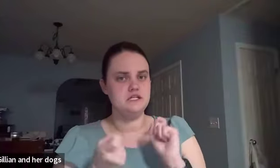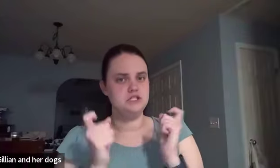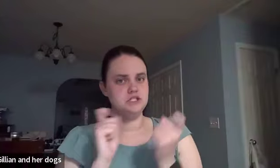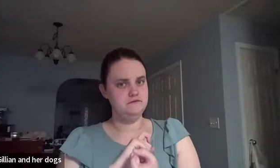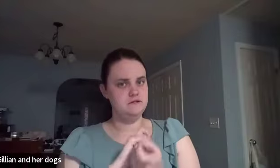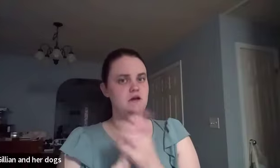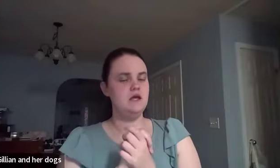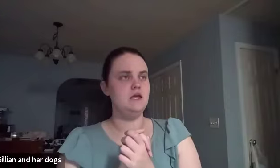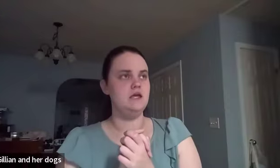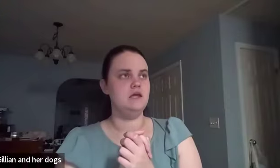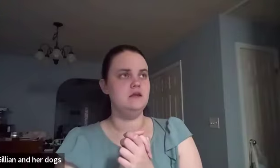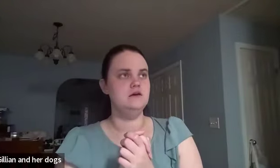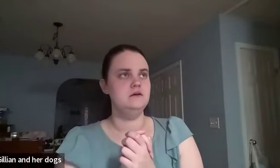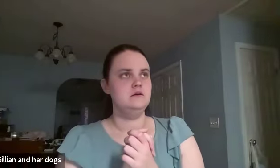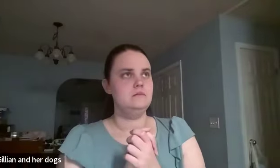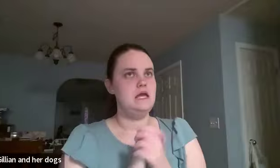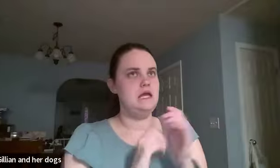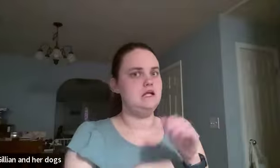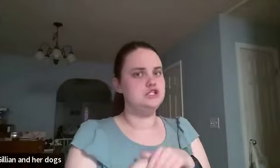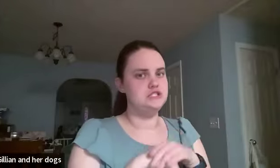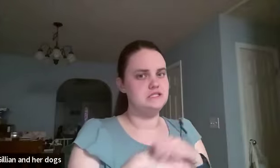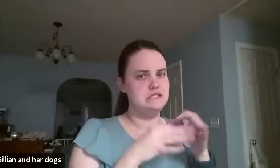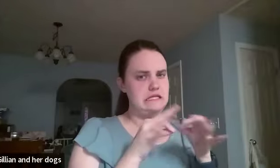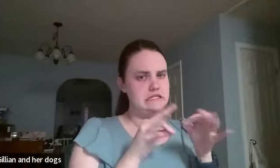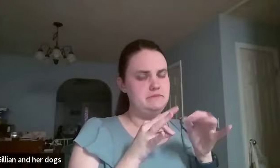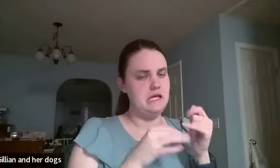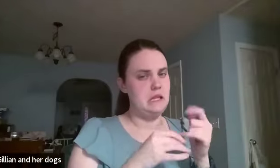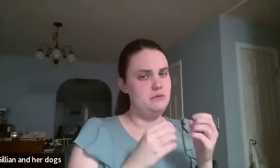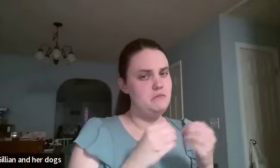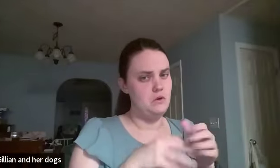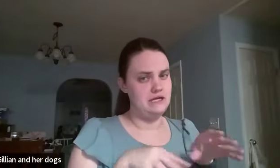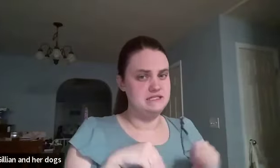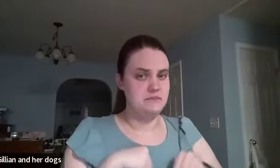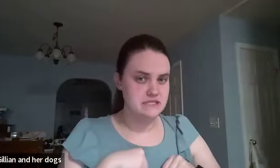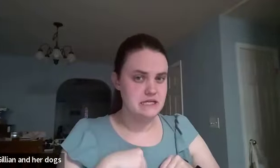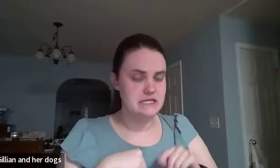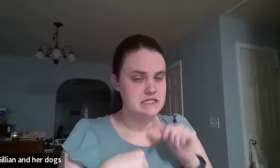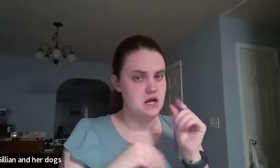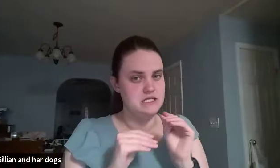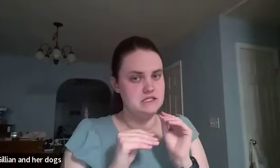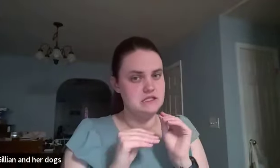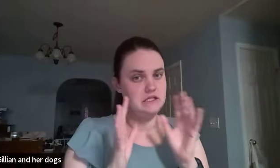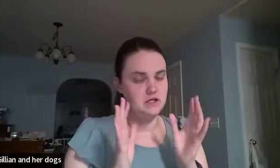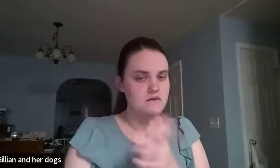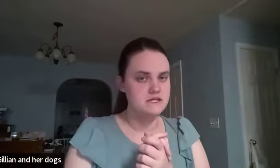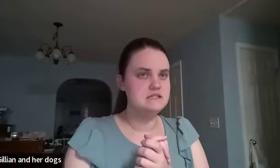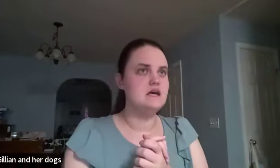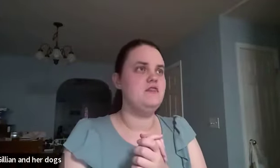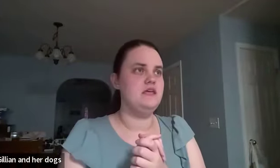a shift in English sentencing being a little bit more accepted. It's not as obvious. I think